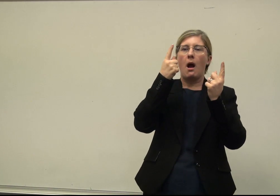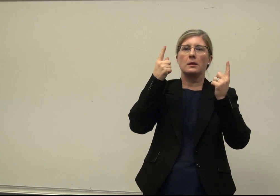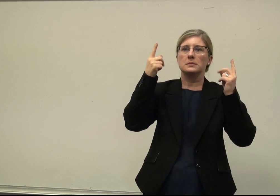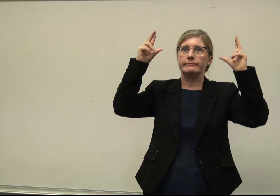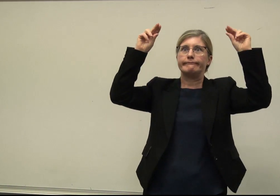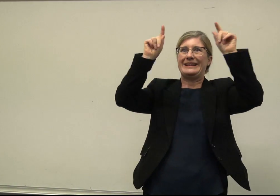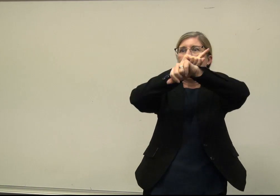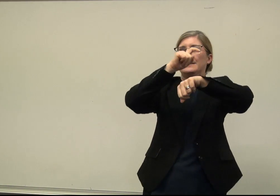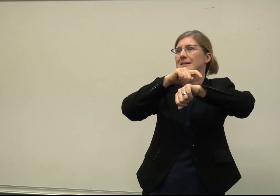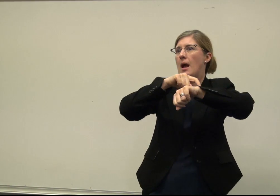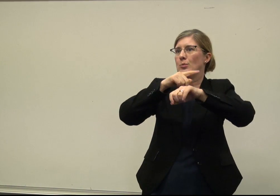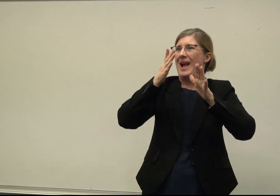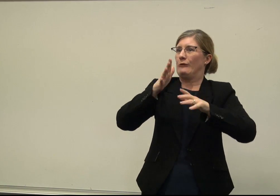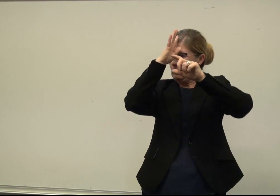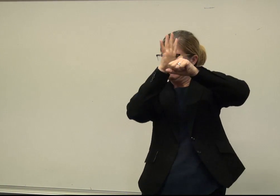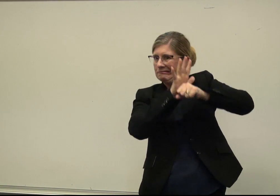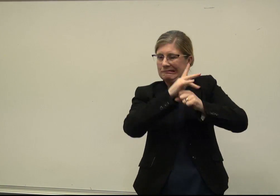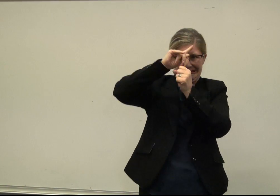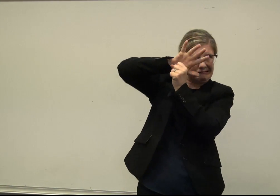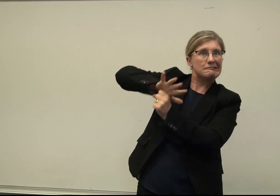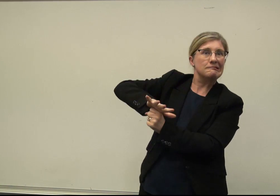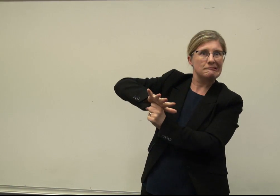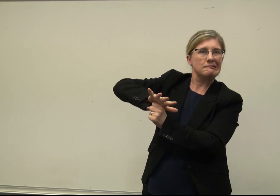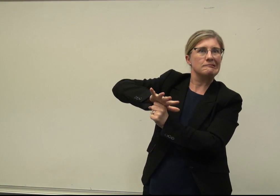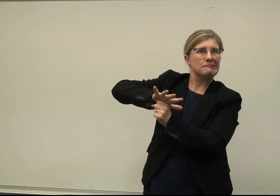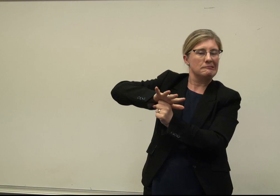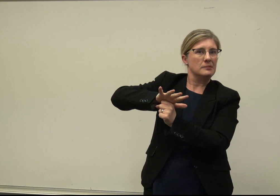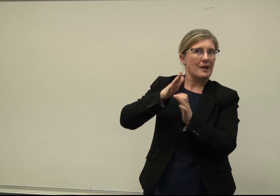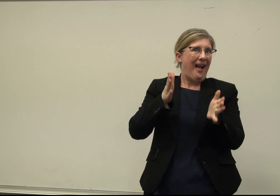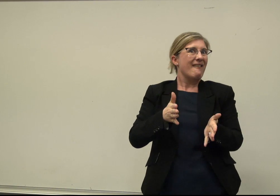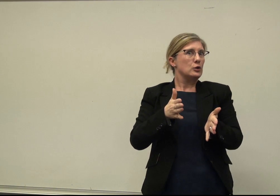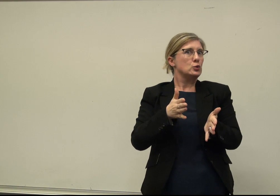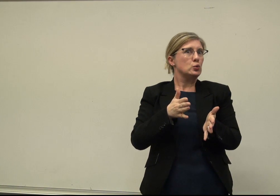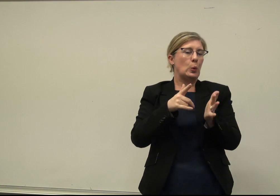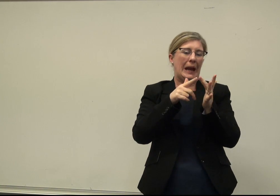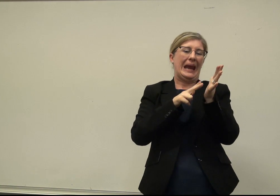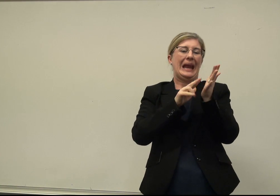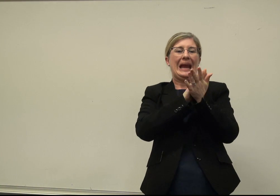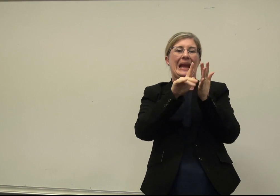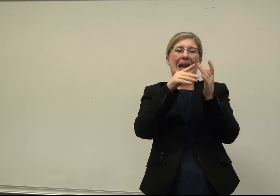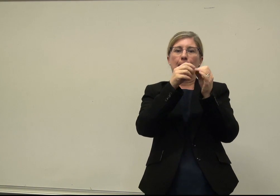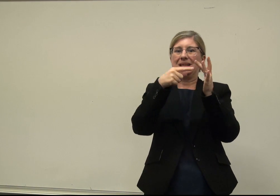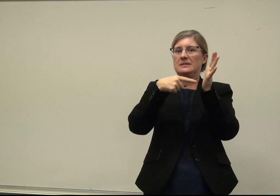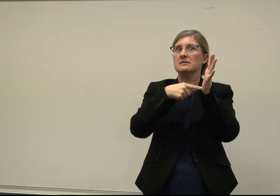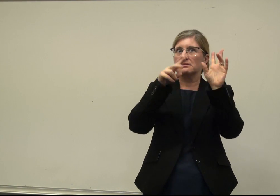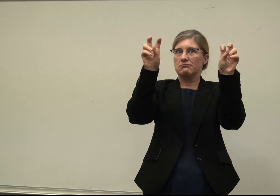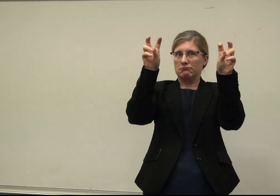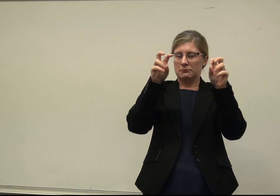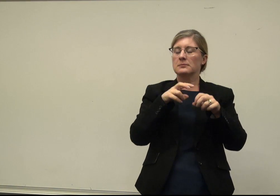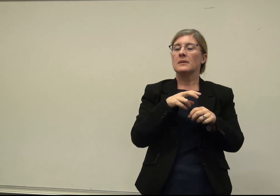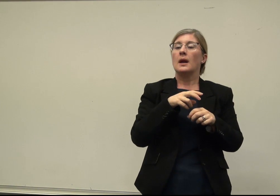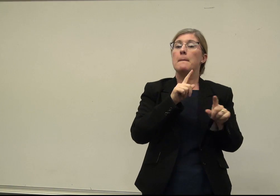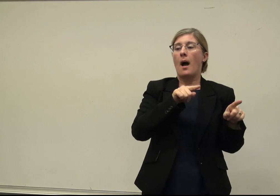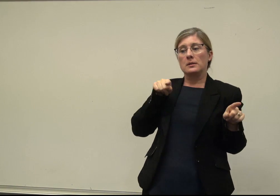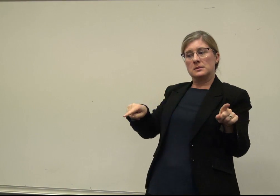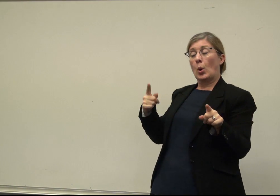together simultaneously, and so it's necessary to inhibit the language that is not used. Bimodal bilinguals